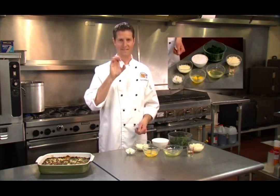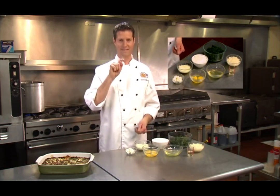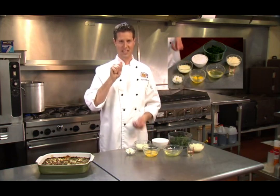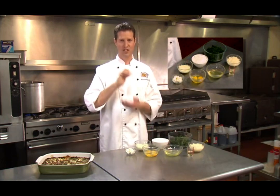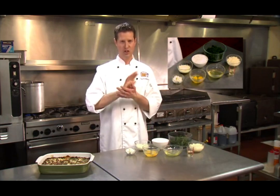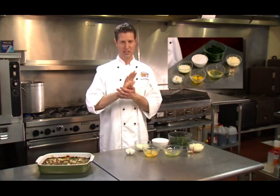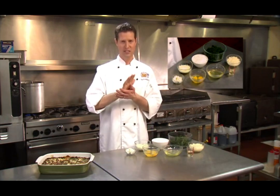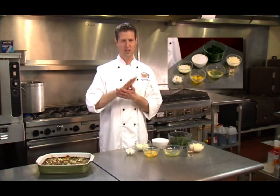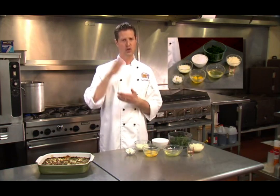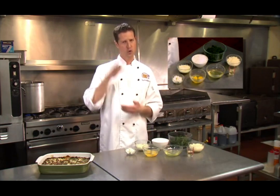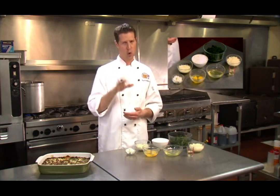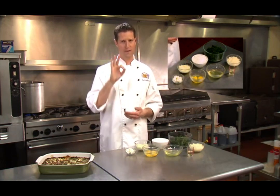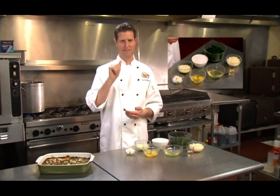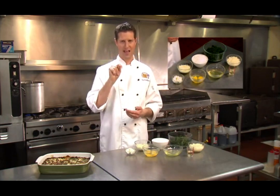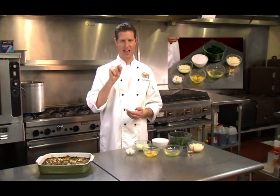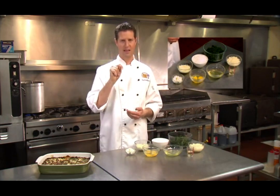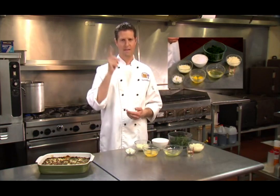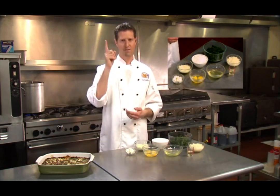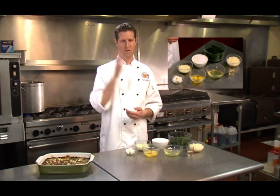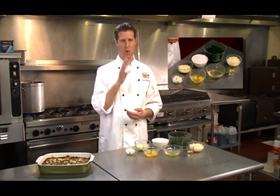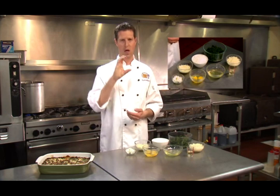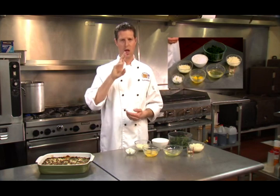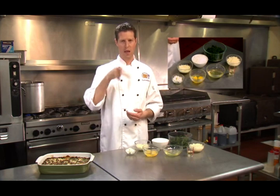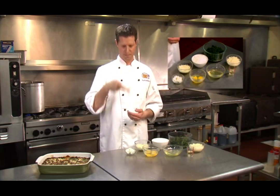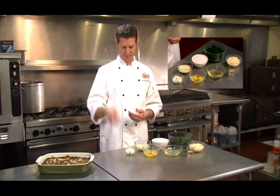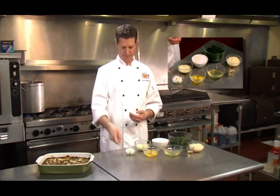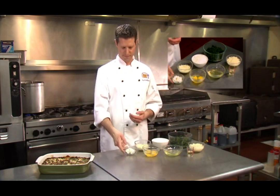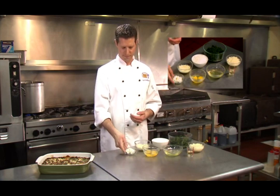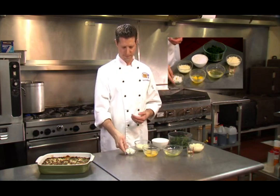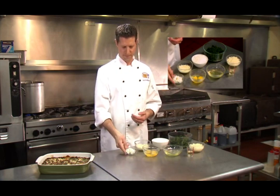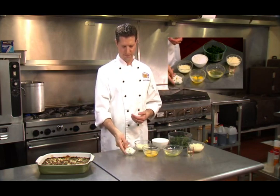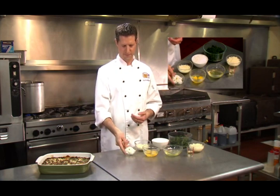And 1/4 cup reduced fat feta cheese to the egg mixture.